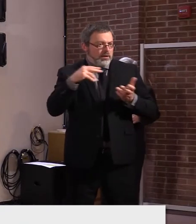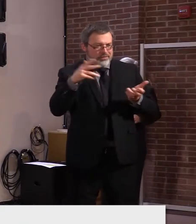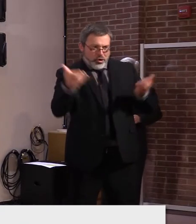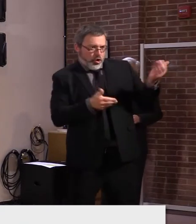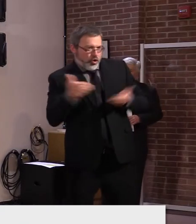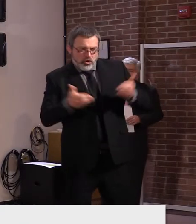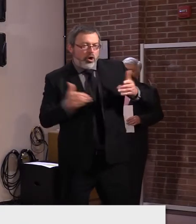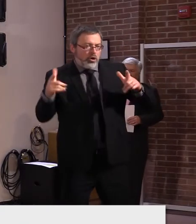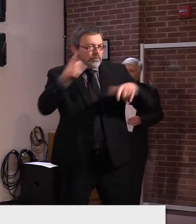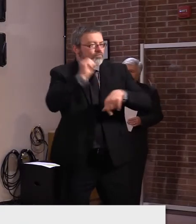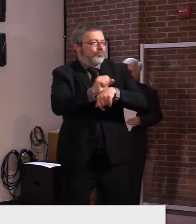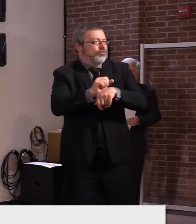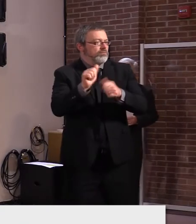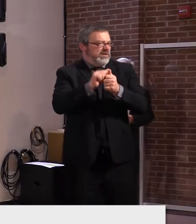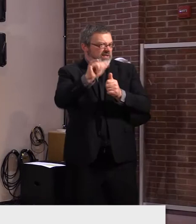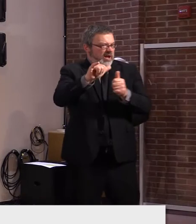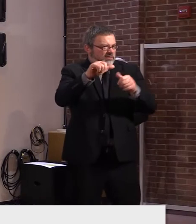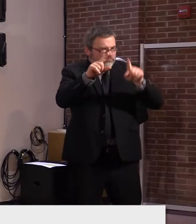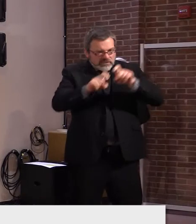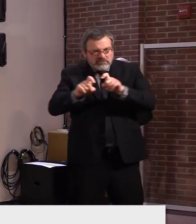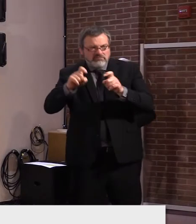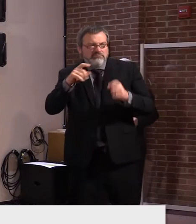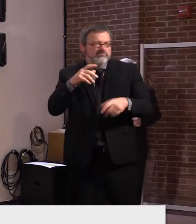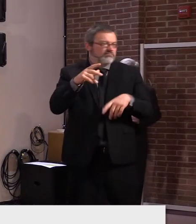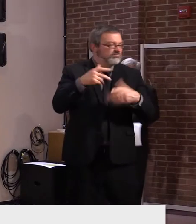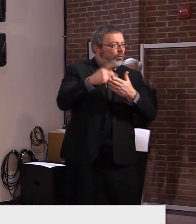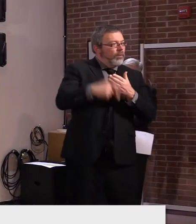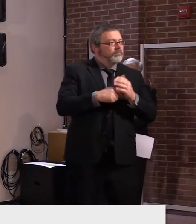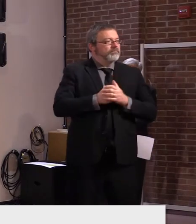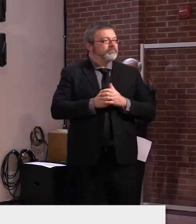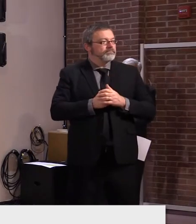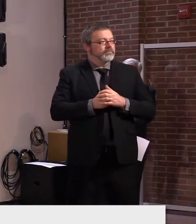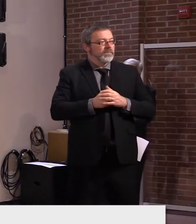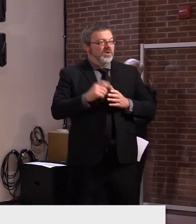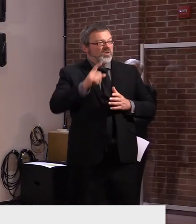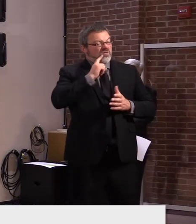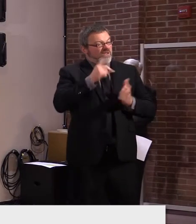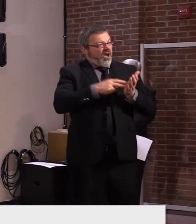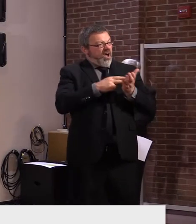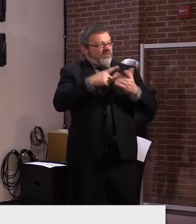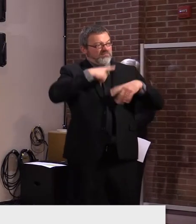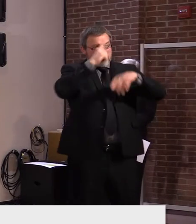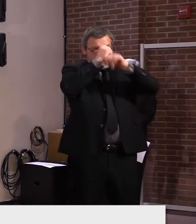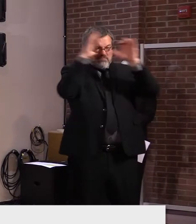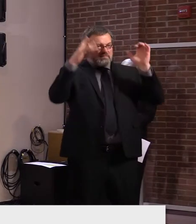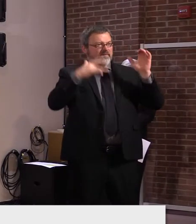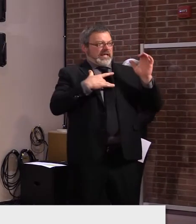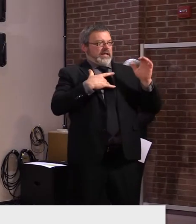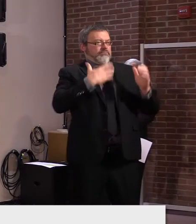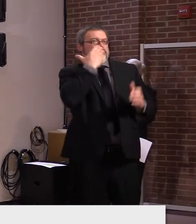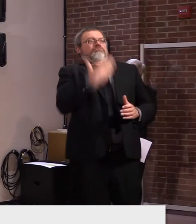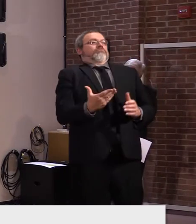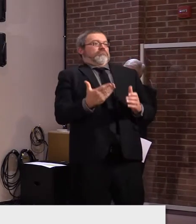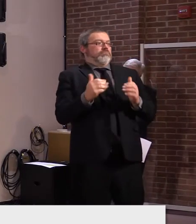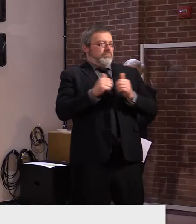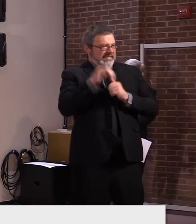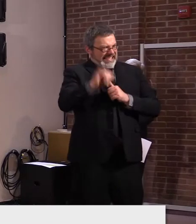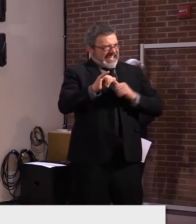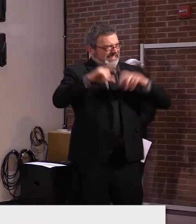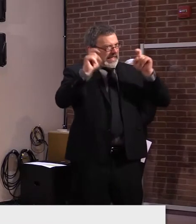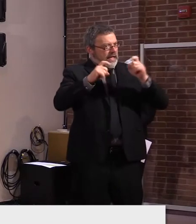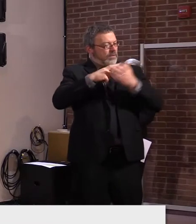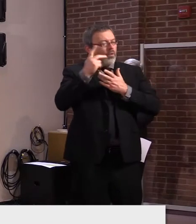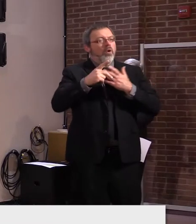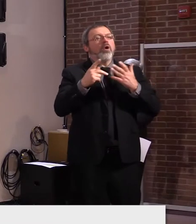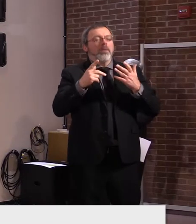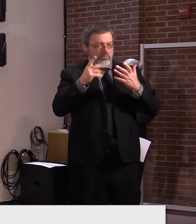test to stay. I'm very optimistic that testing will increasingly become the critical strategy this year to keep schools safe,